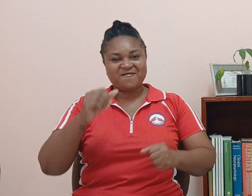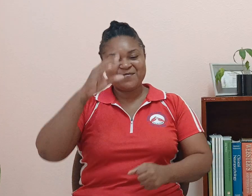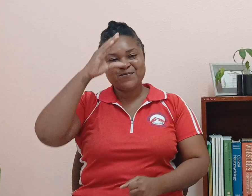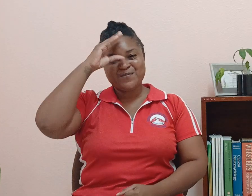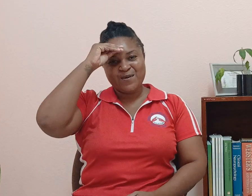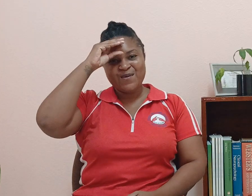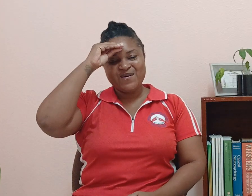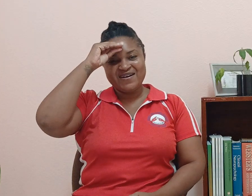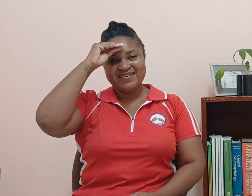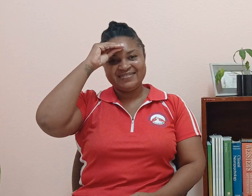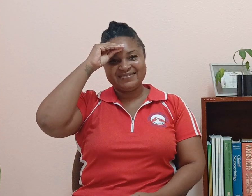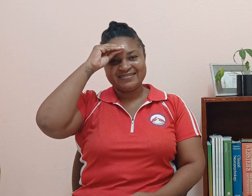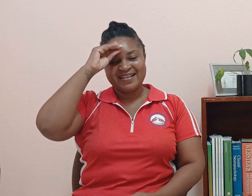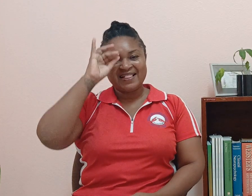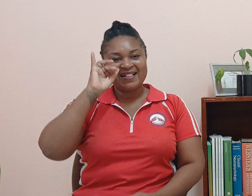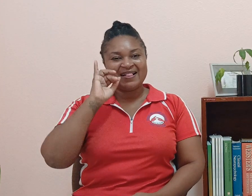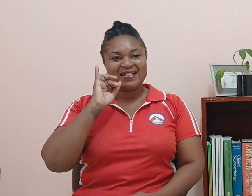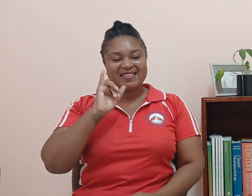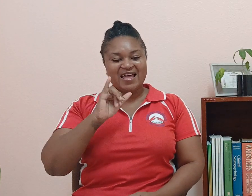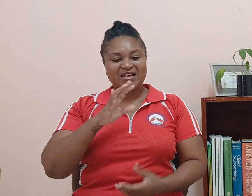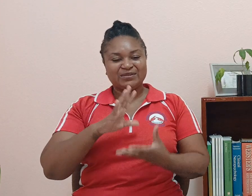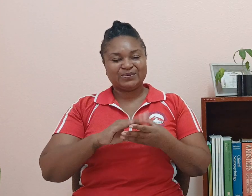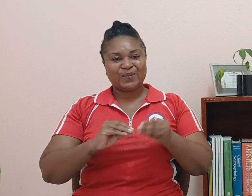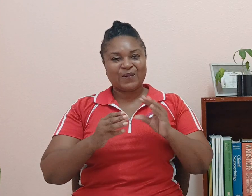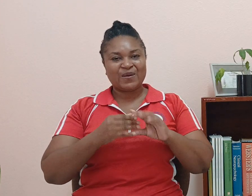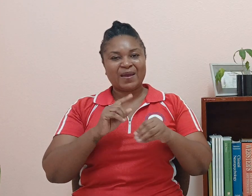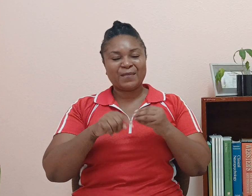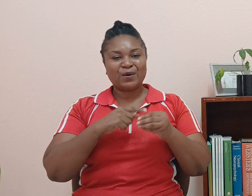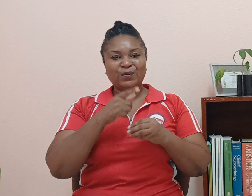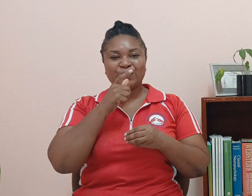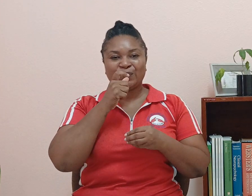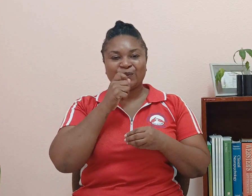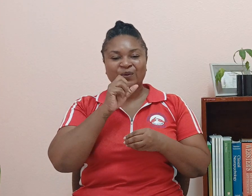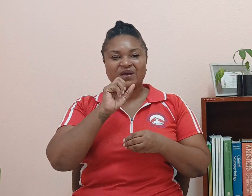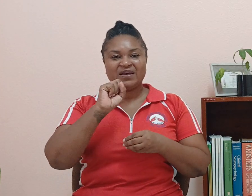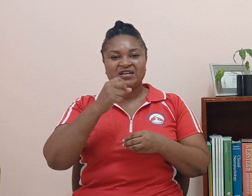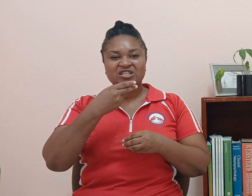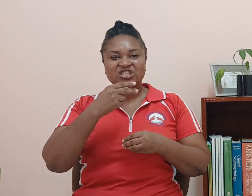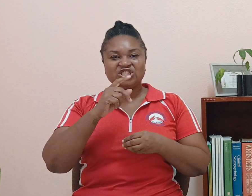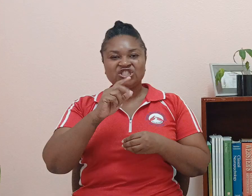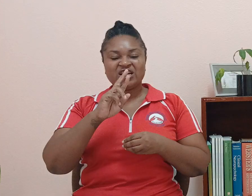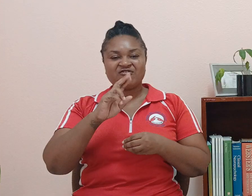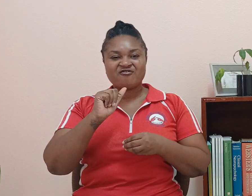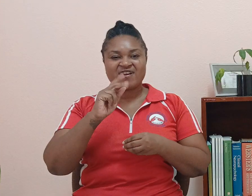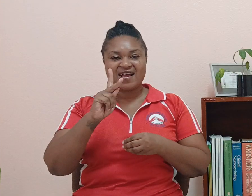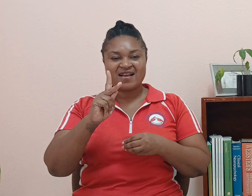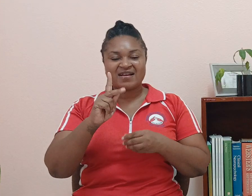The story of Shadrach, Meshach, and